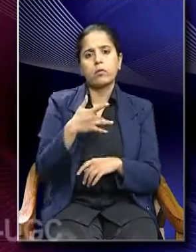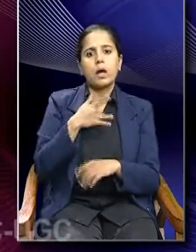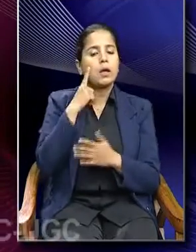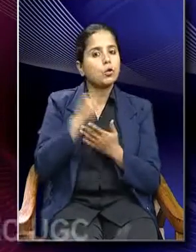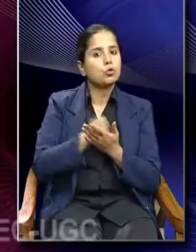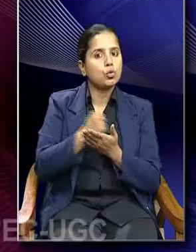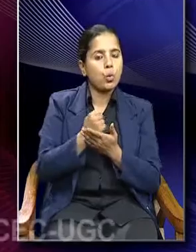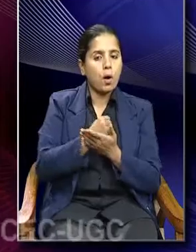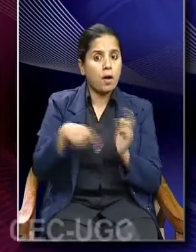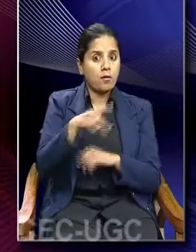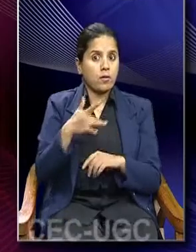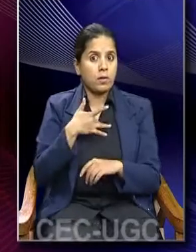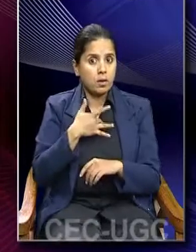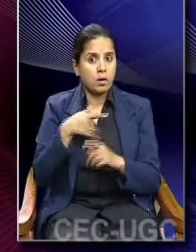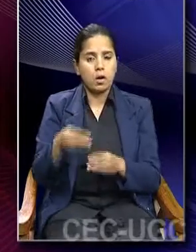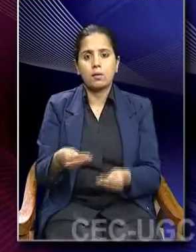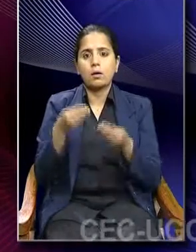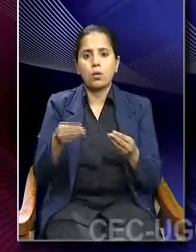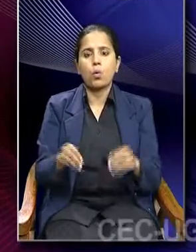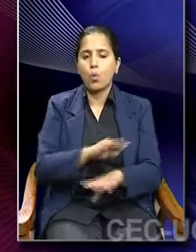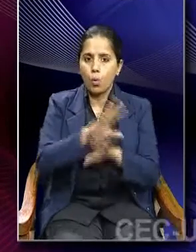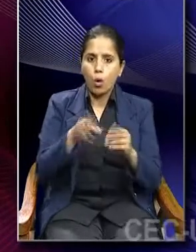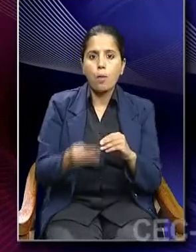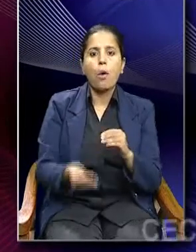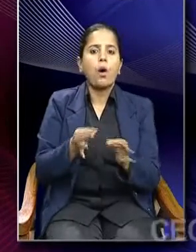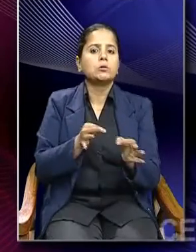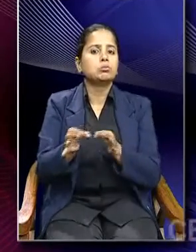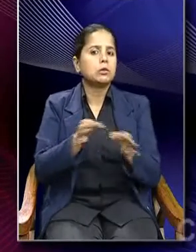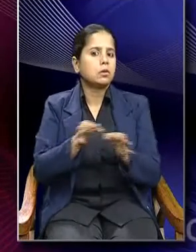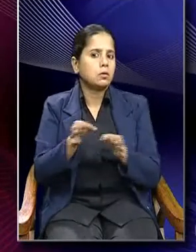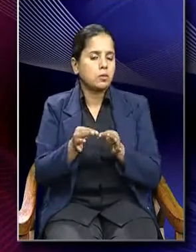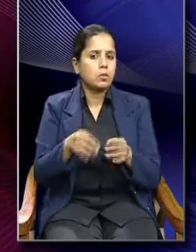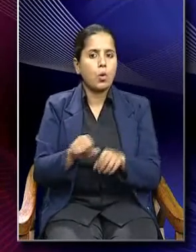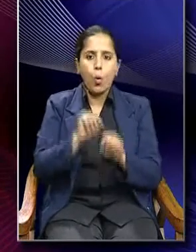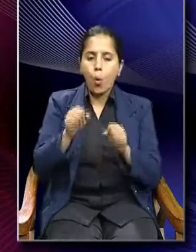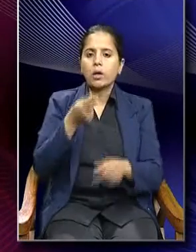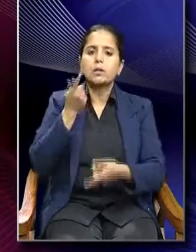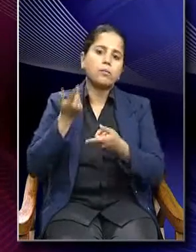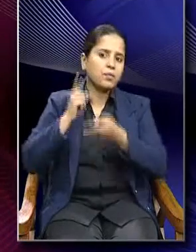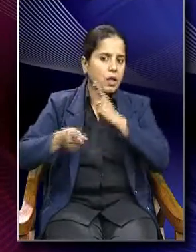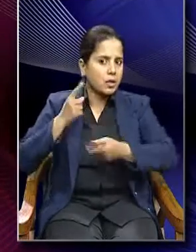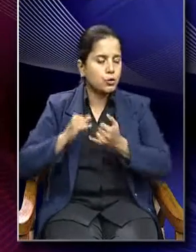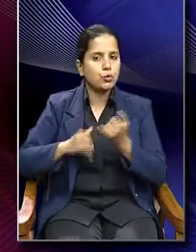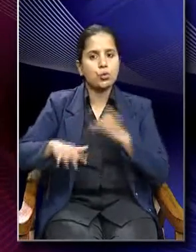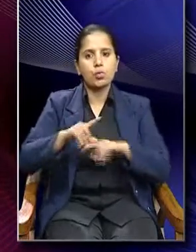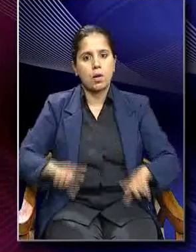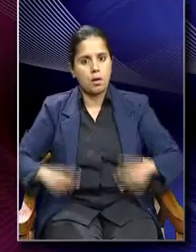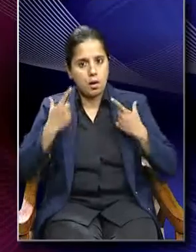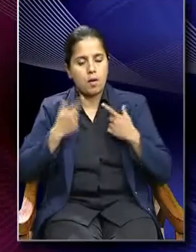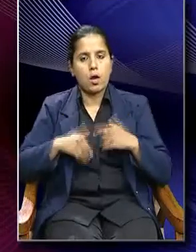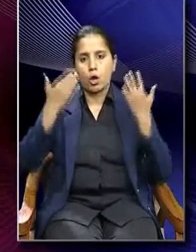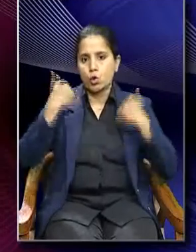to offer an overall explanation of history, social life, and